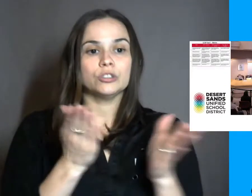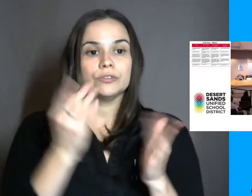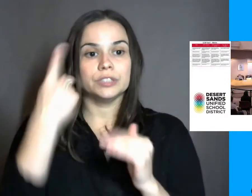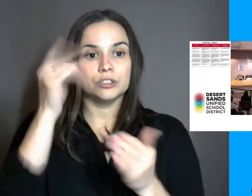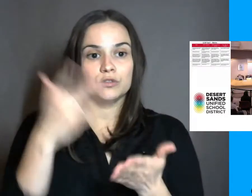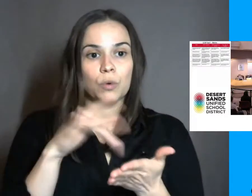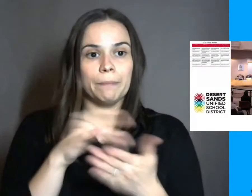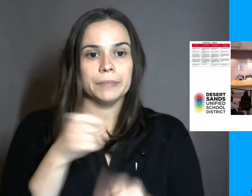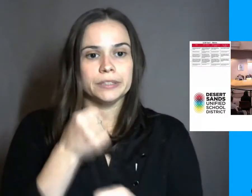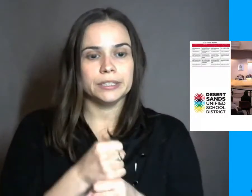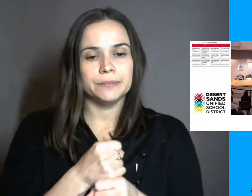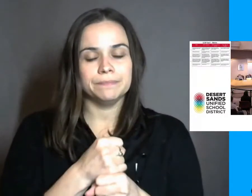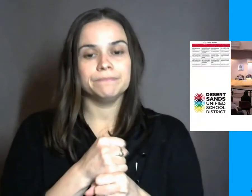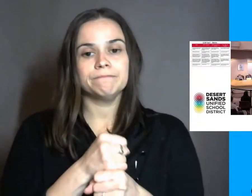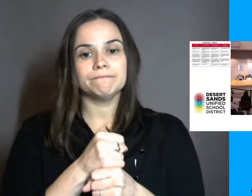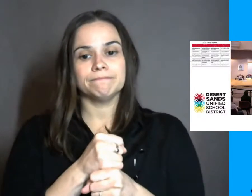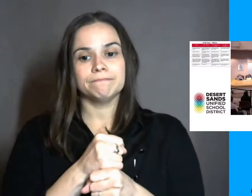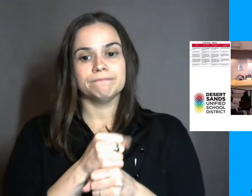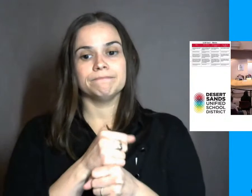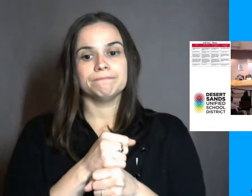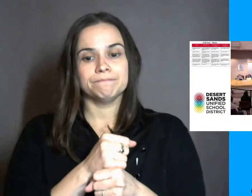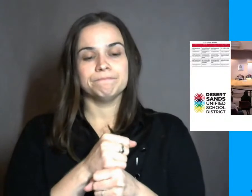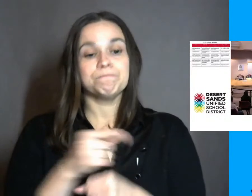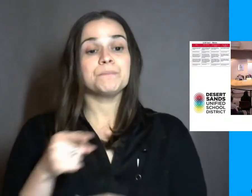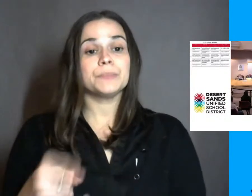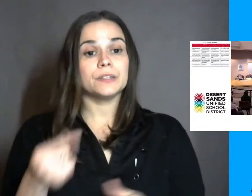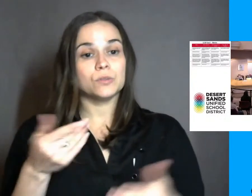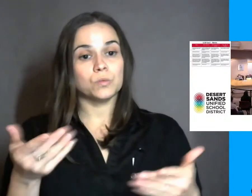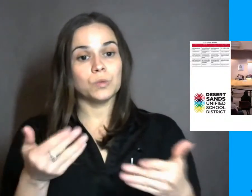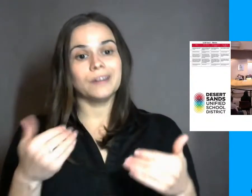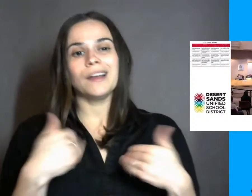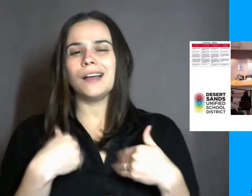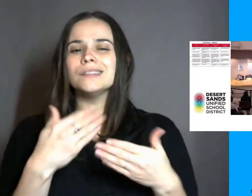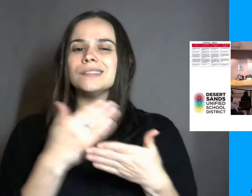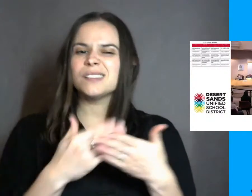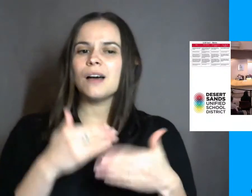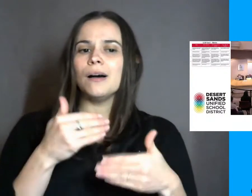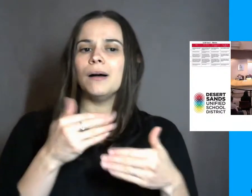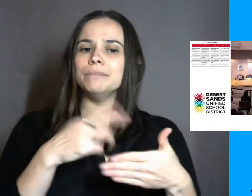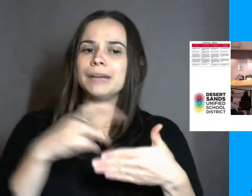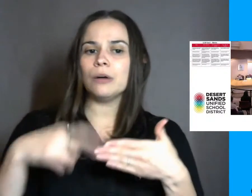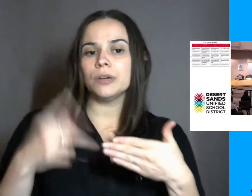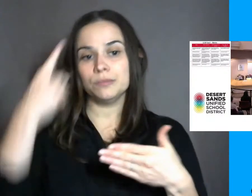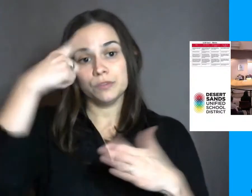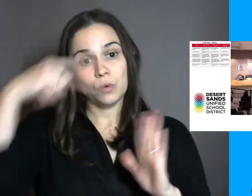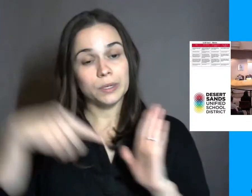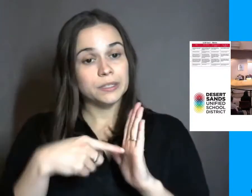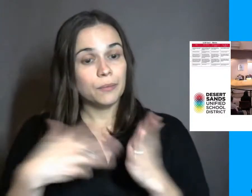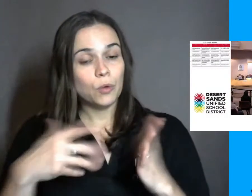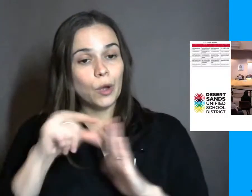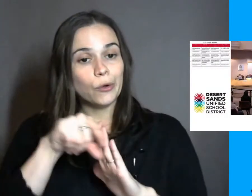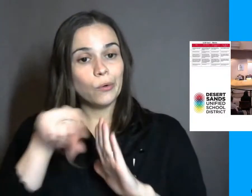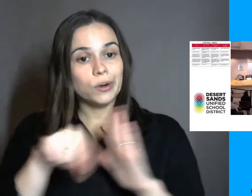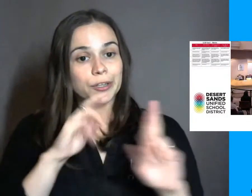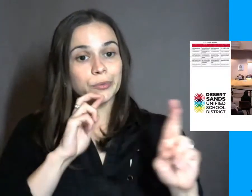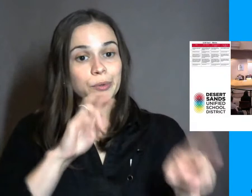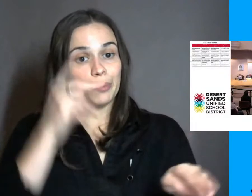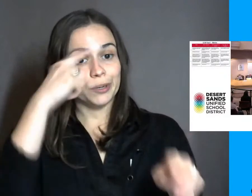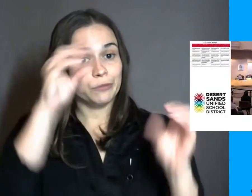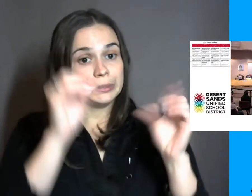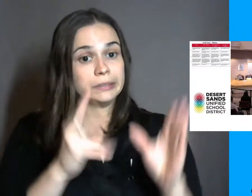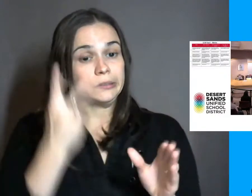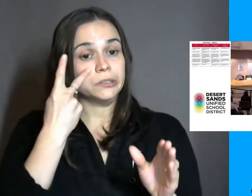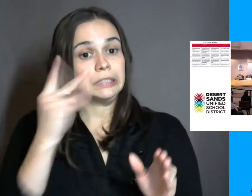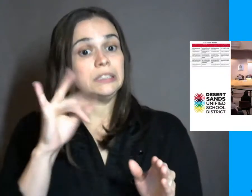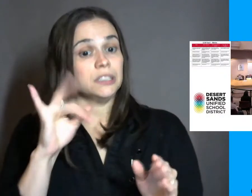slide, we have some metrics with outcomes in progress, such as our quarterly reporting of teachers that are appropriately assigned